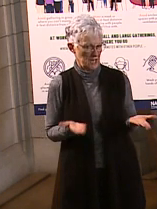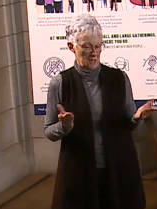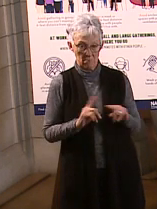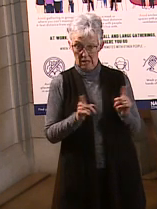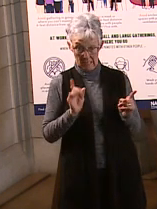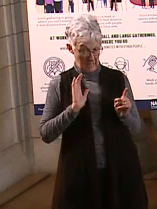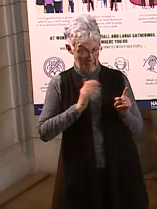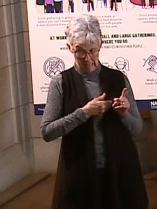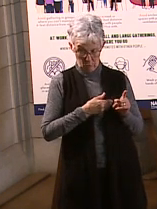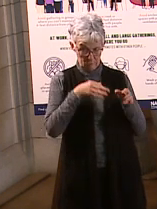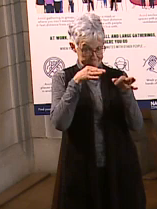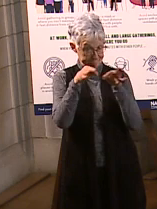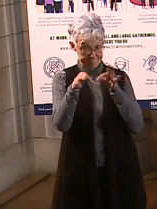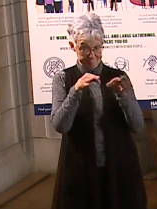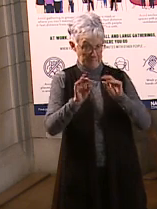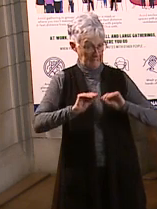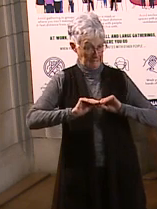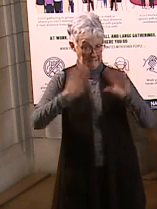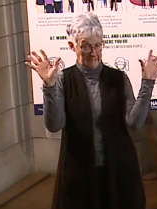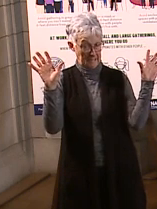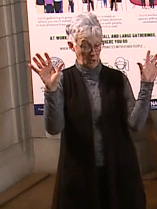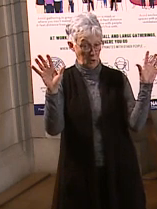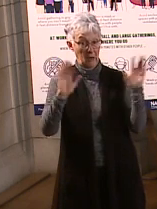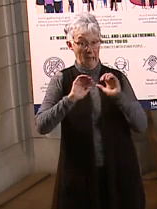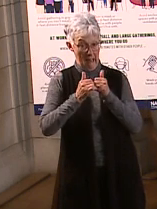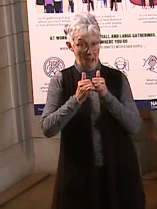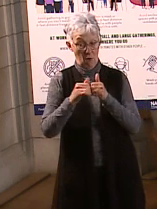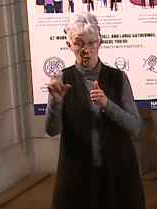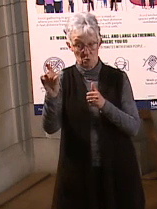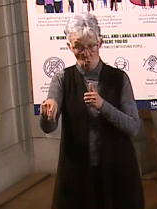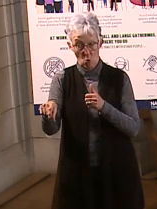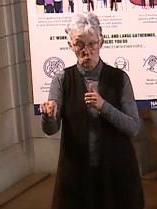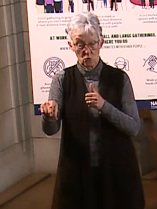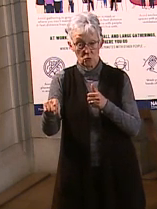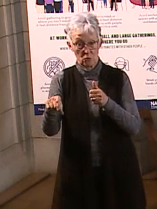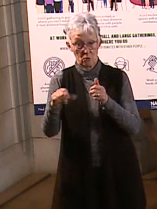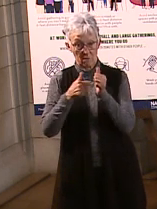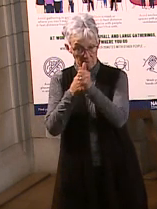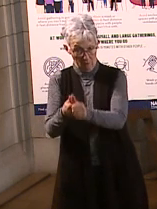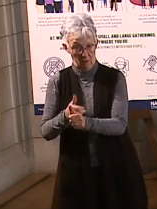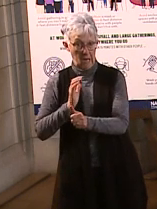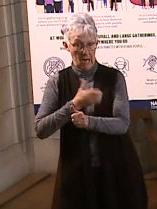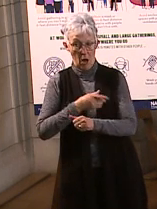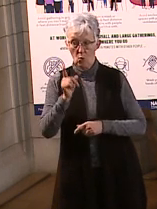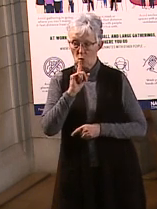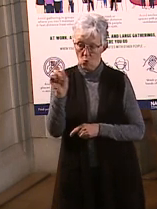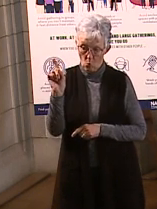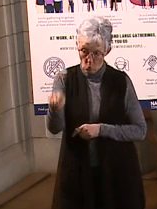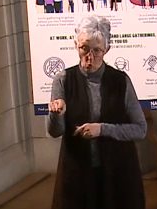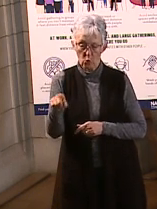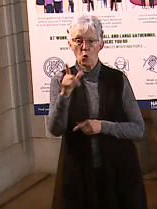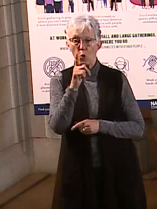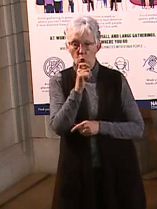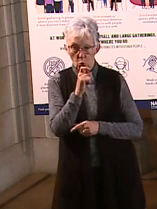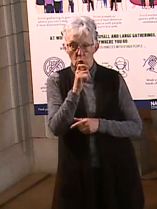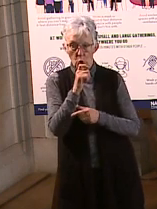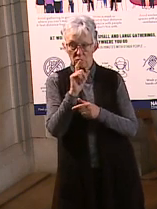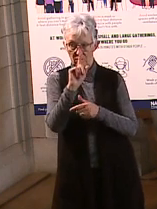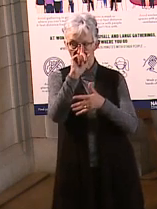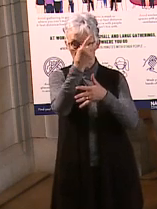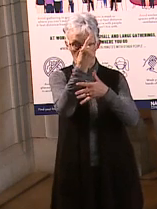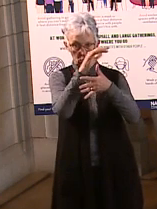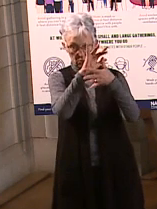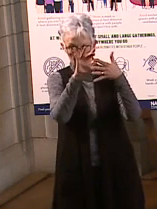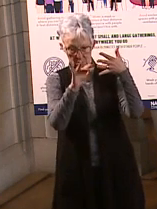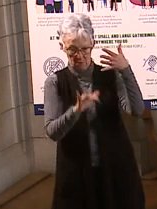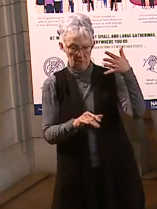regard to the order, and so I'm, trusting the local health departments to make that decision with regard to the public safety,